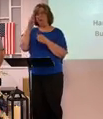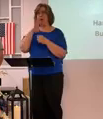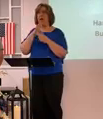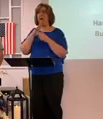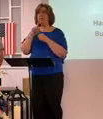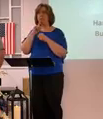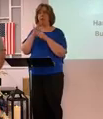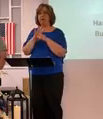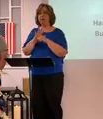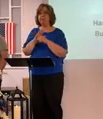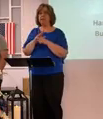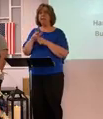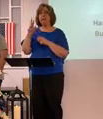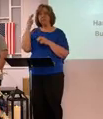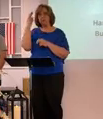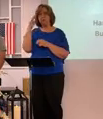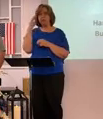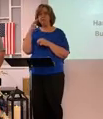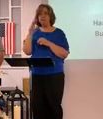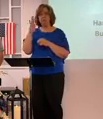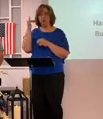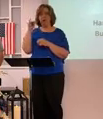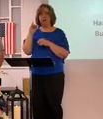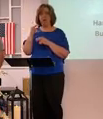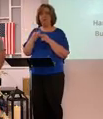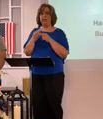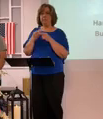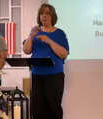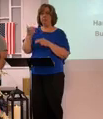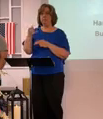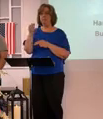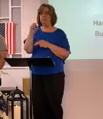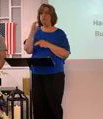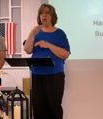named him Joshua. So the first, like, miracle that happened is